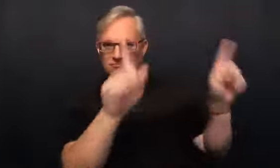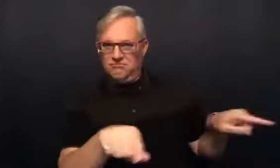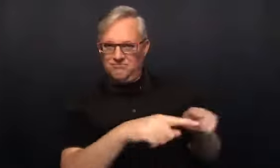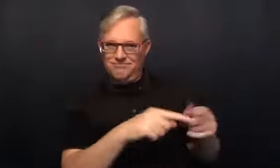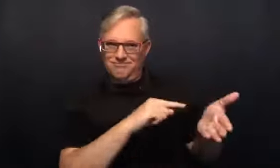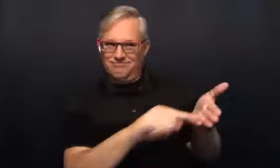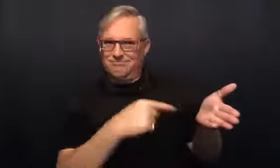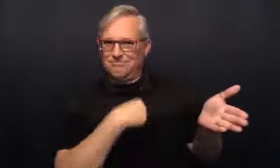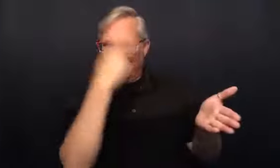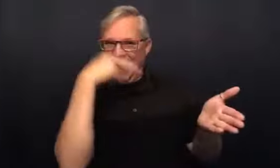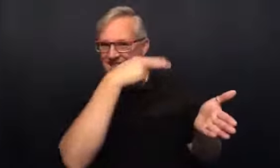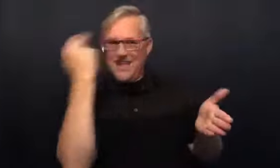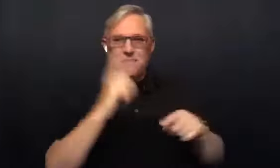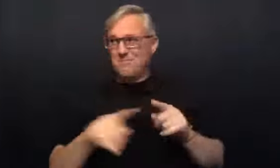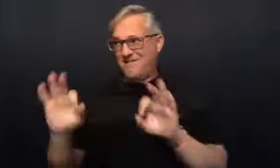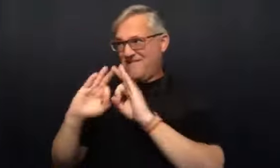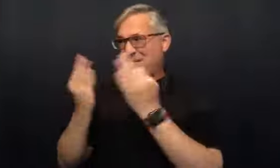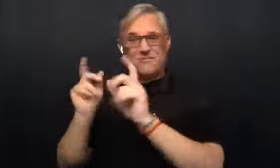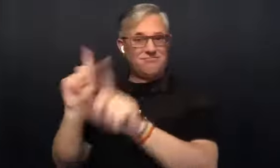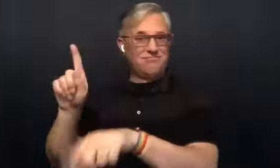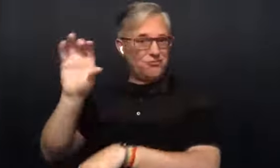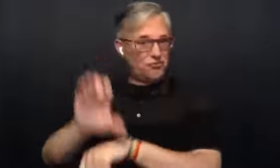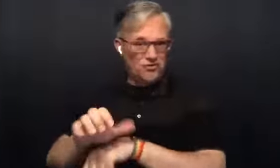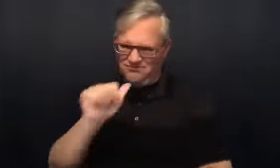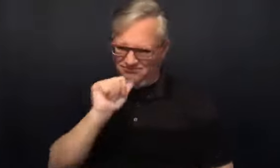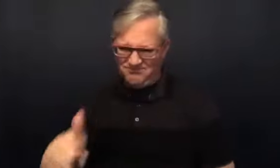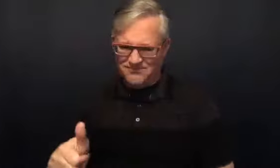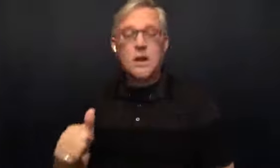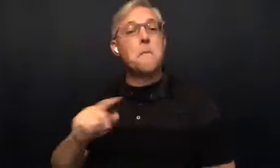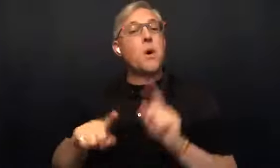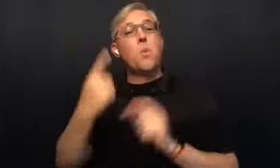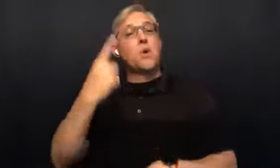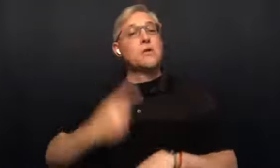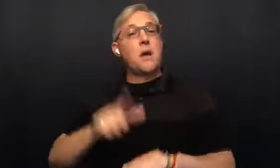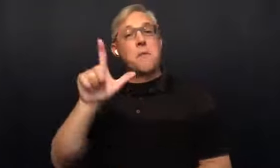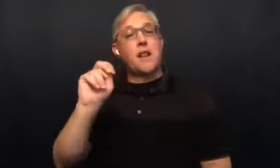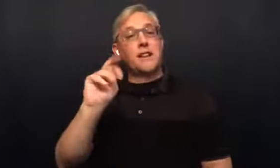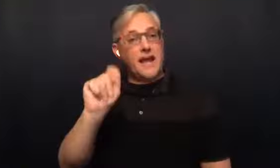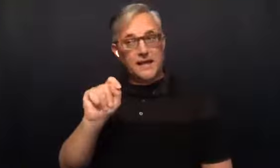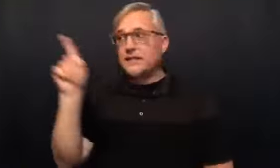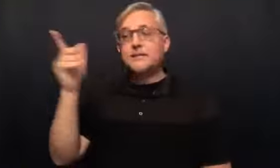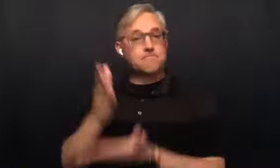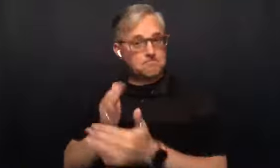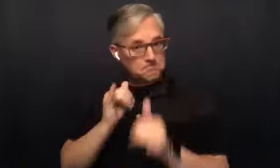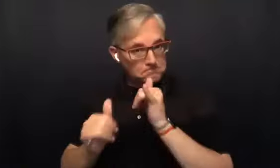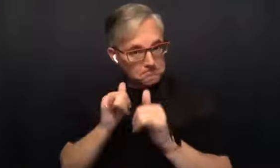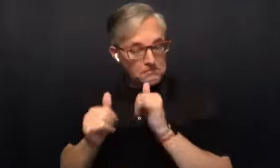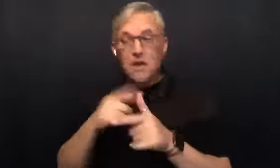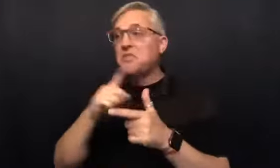Easter. And so dad decided to give it up one Lenten season, and the next year he gave up smoking, and you would think that the family would be fine, but the